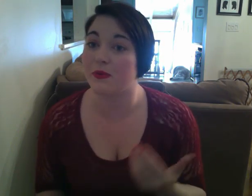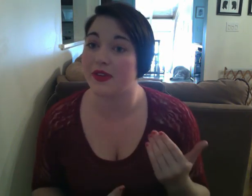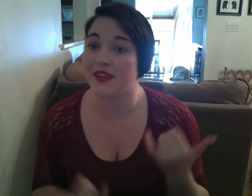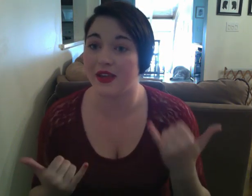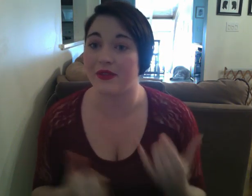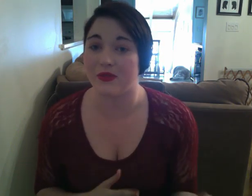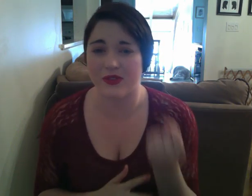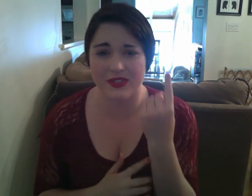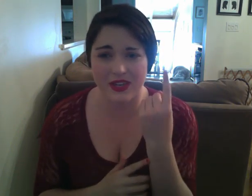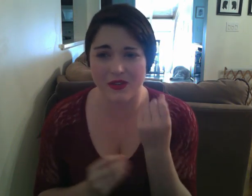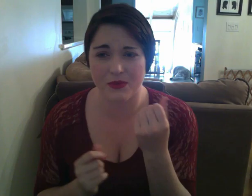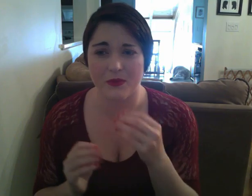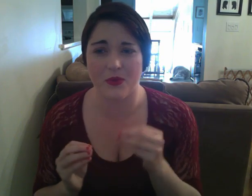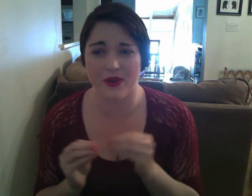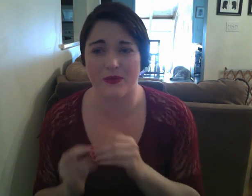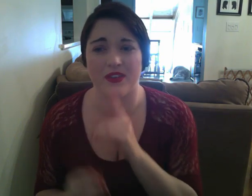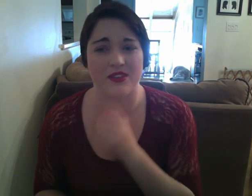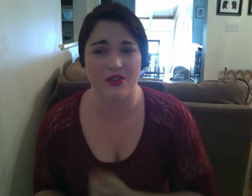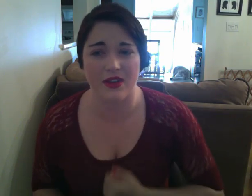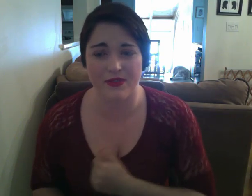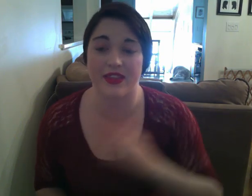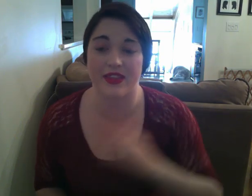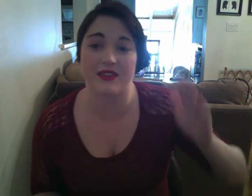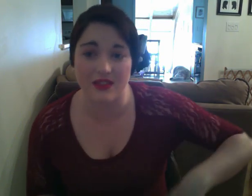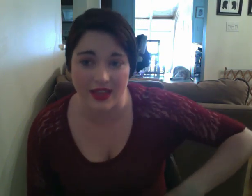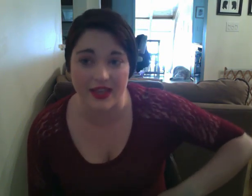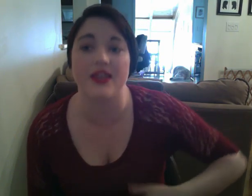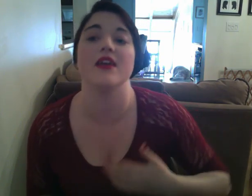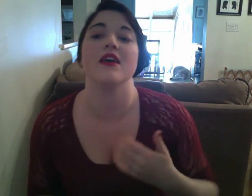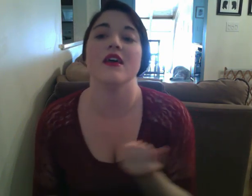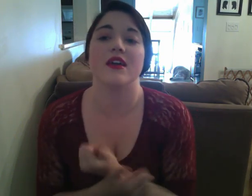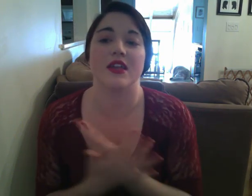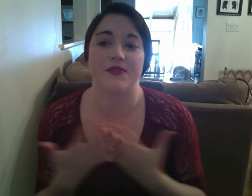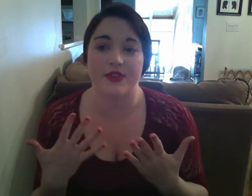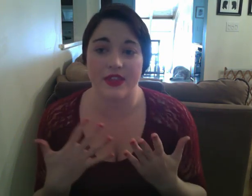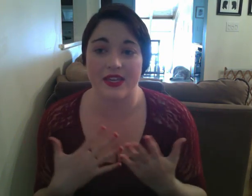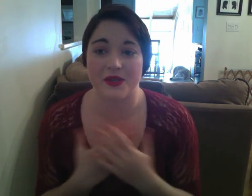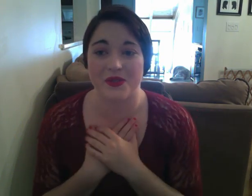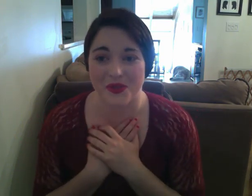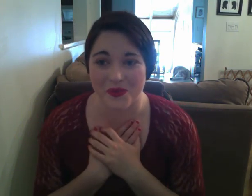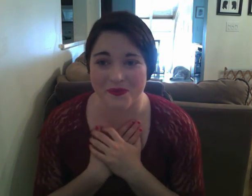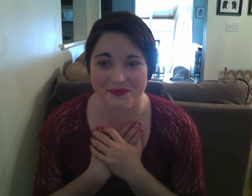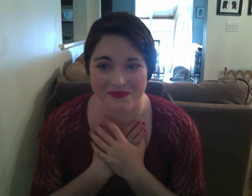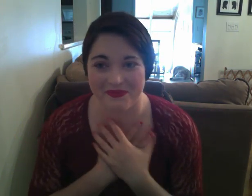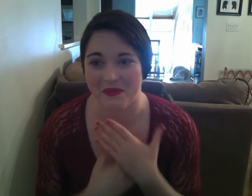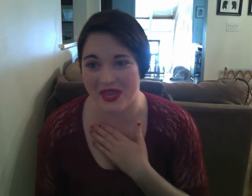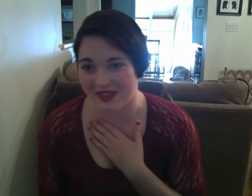now that you understand a little bit more, I'm really sorry for, like, the delay and everything. So, my bad.